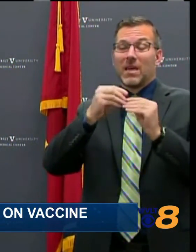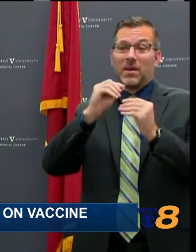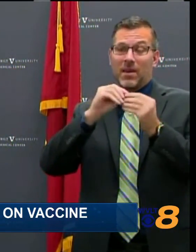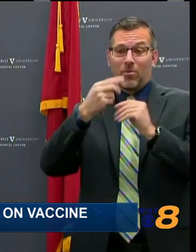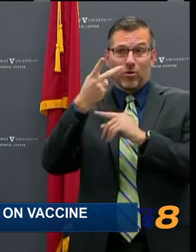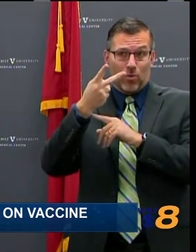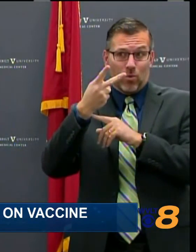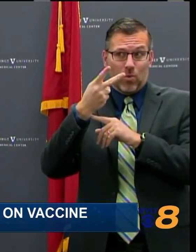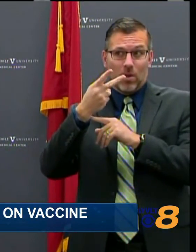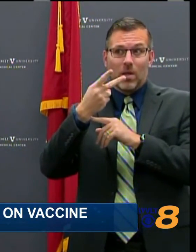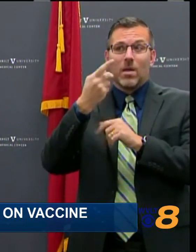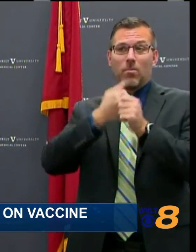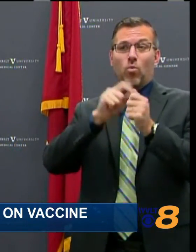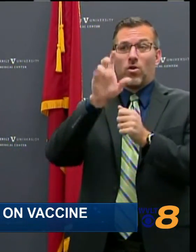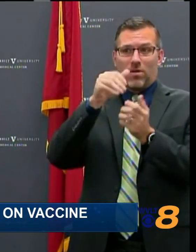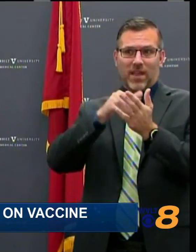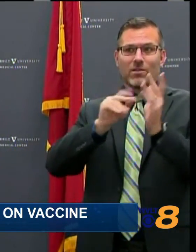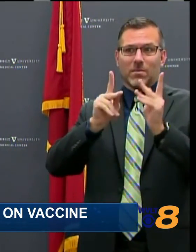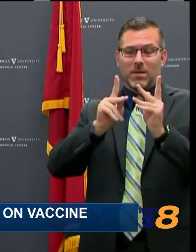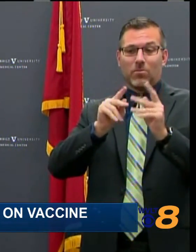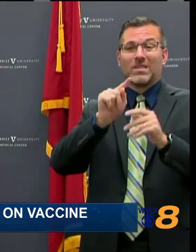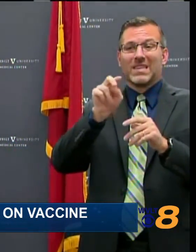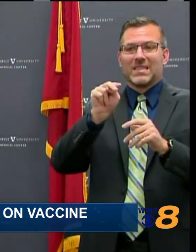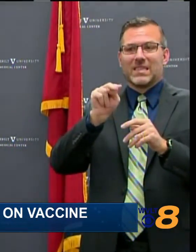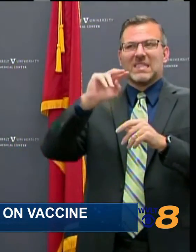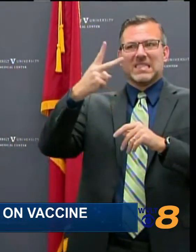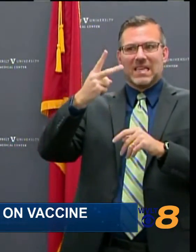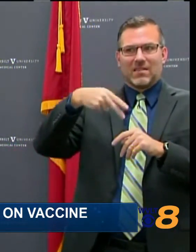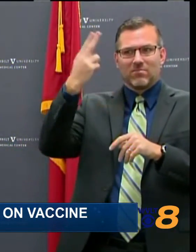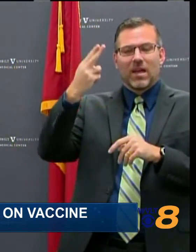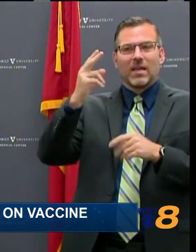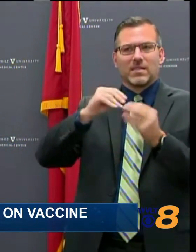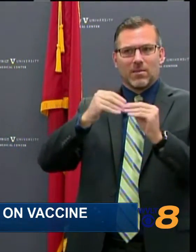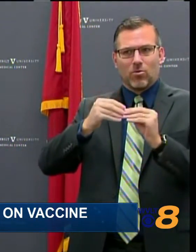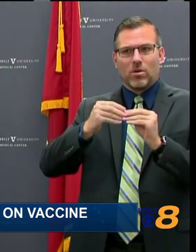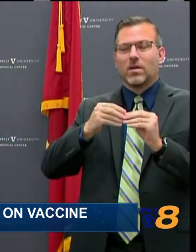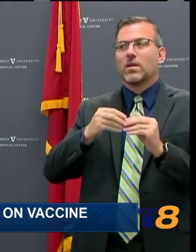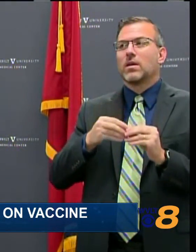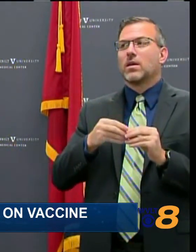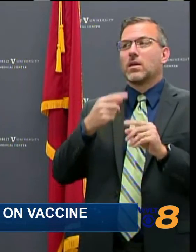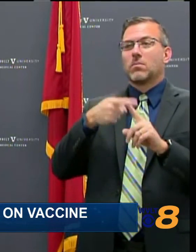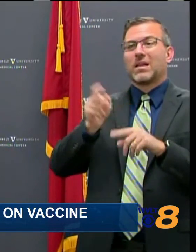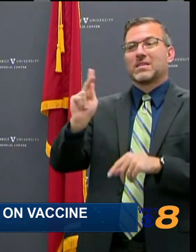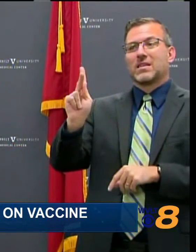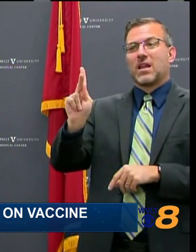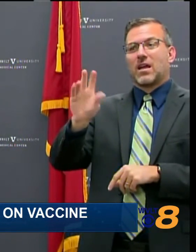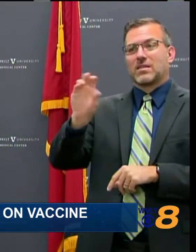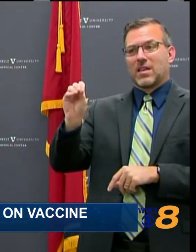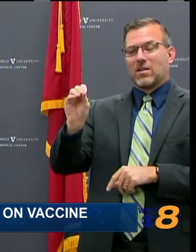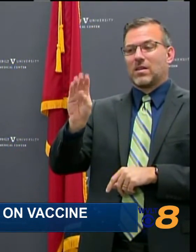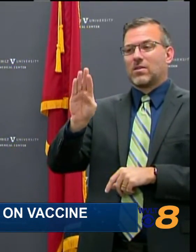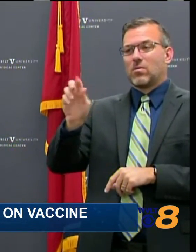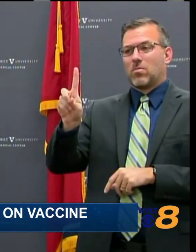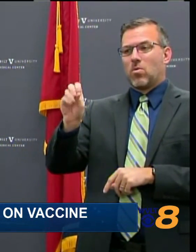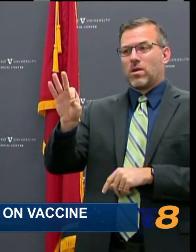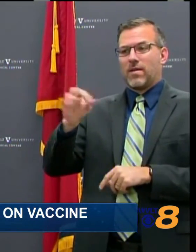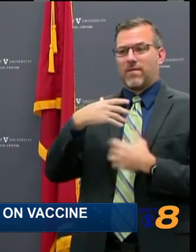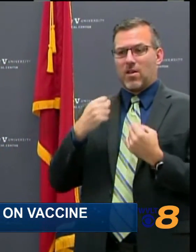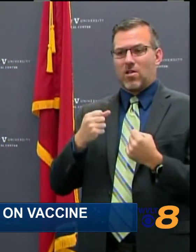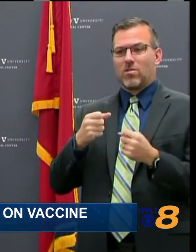for 100,000. Most cases were 100,000. Yesterday that came out. And also the Knox County Board of Health calling for a mask